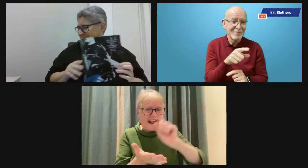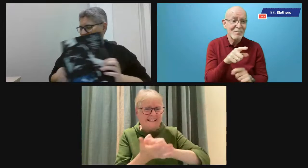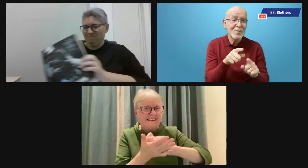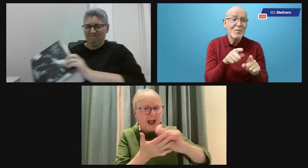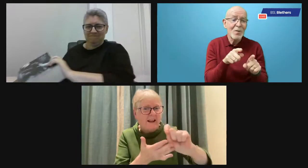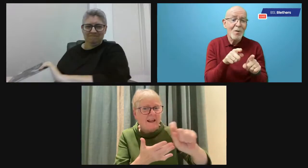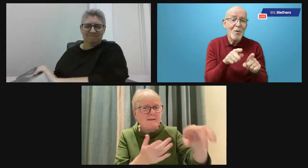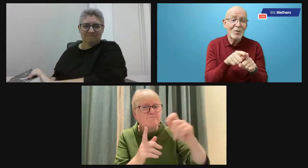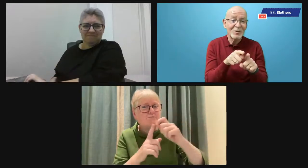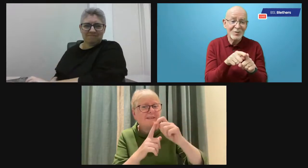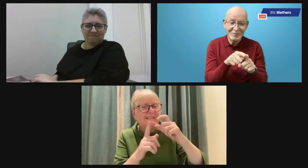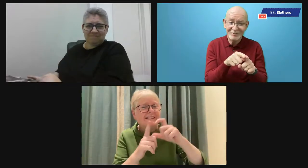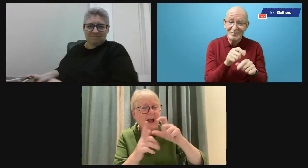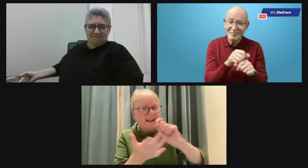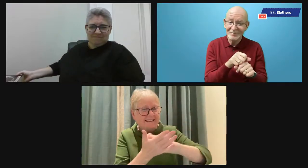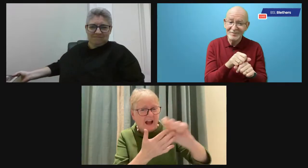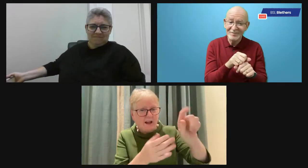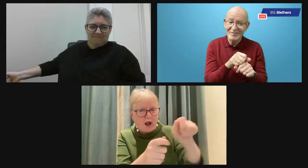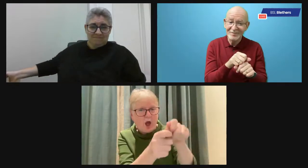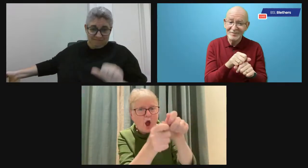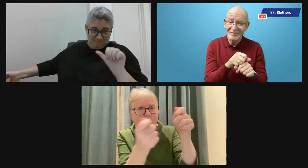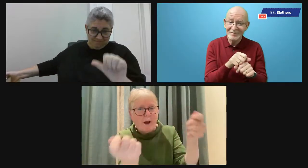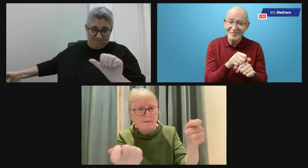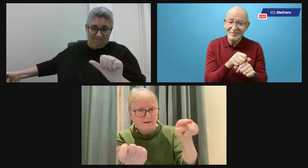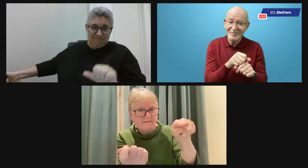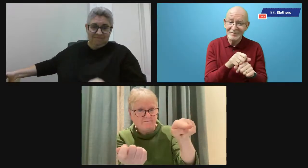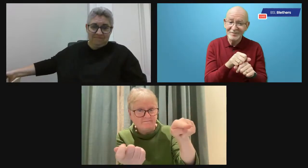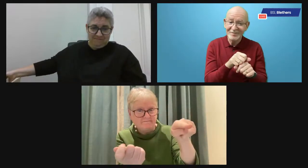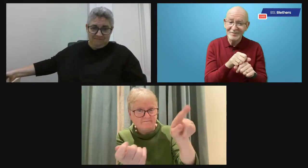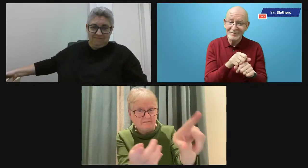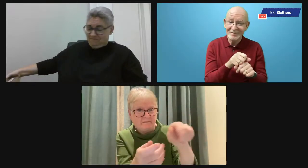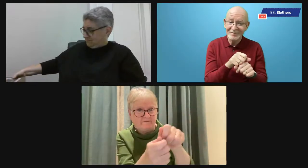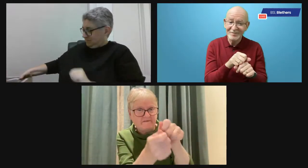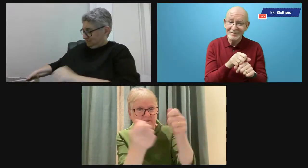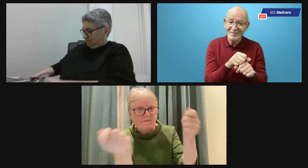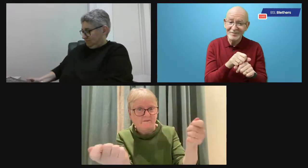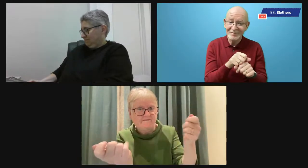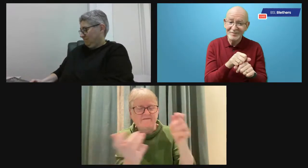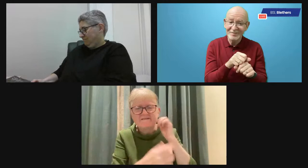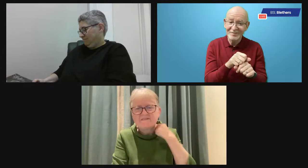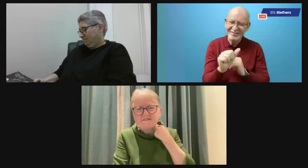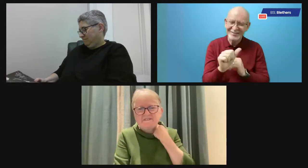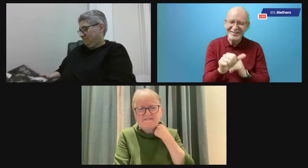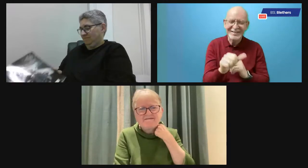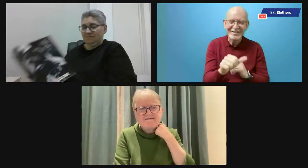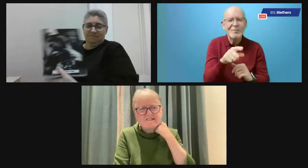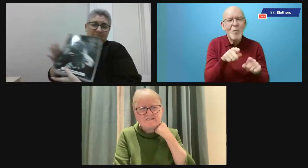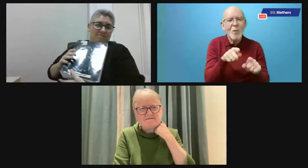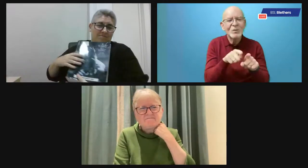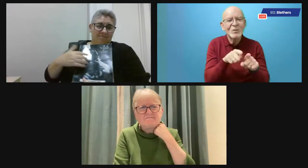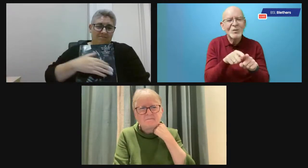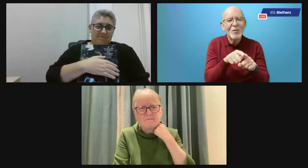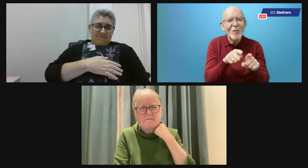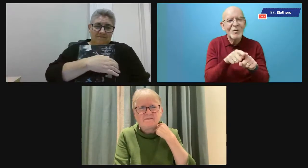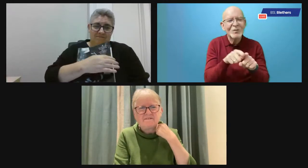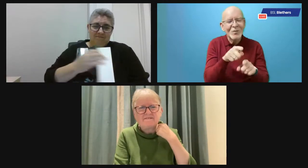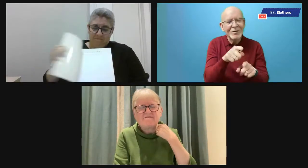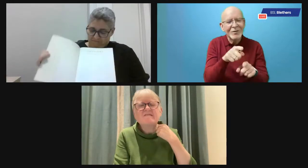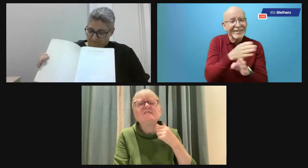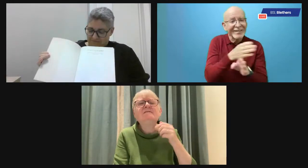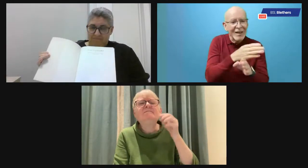There it is. And I've got one in the cupboard that was signed by Princess